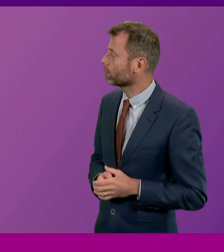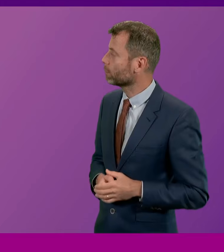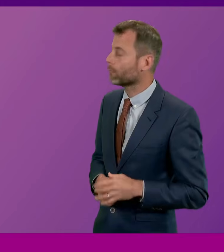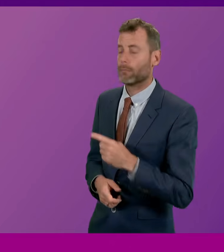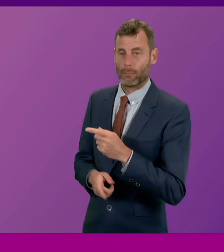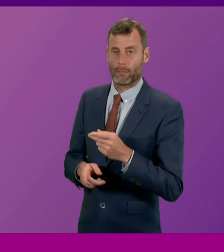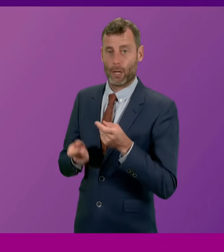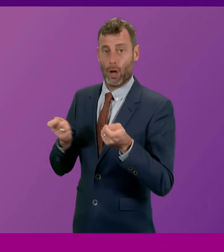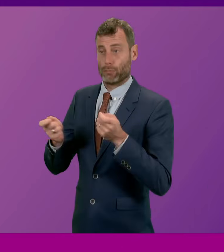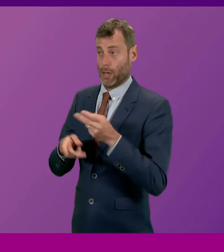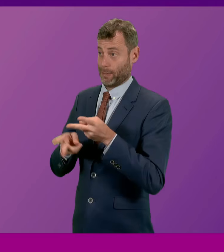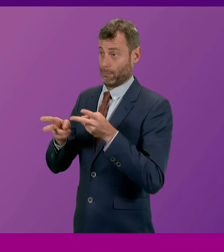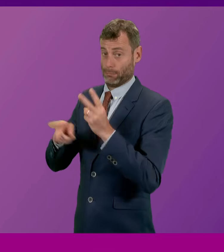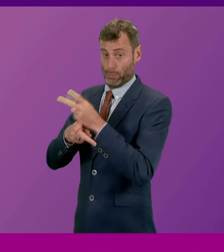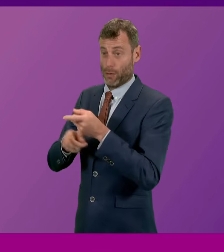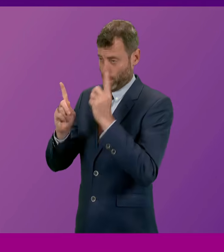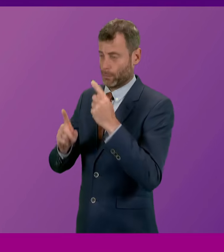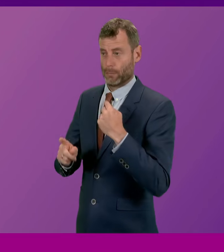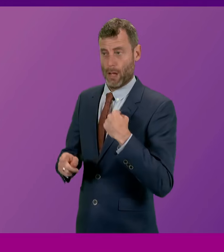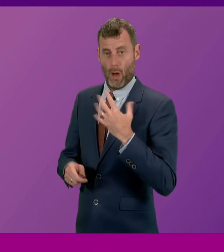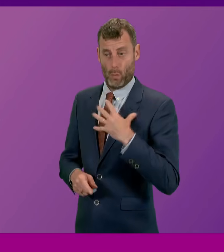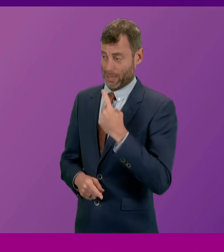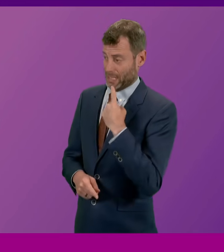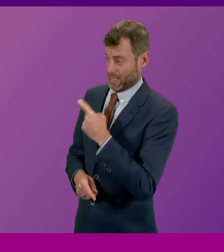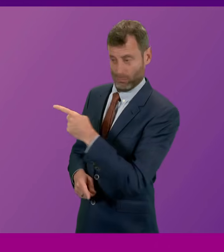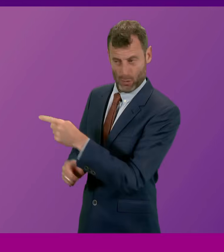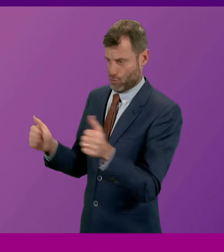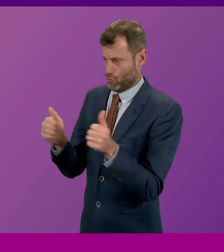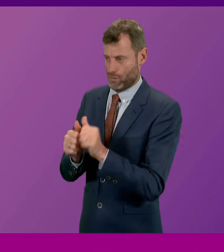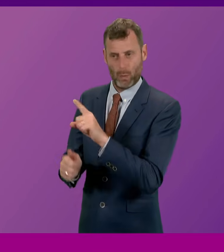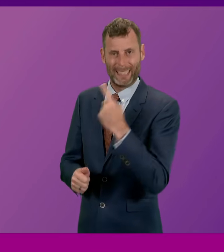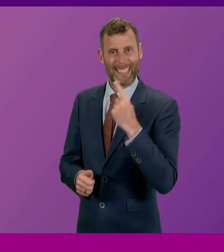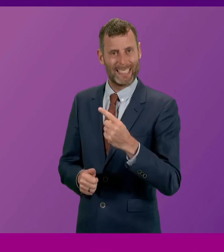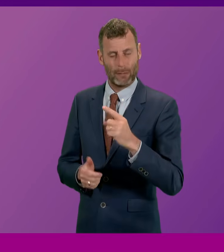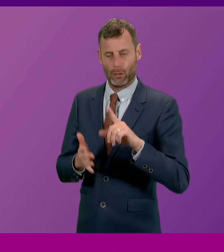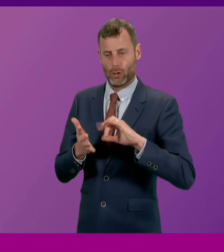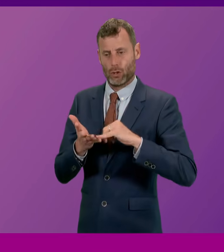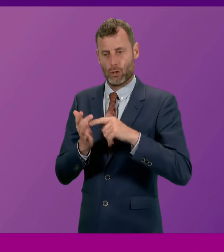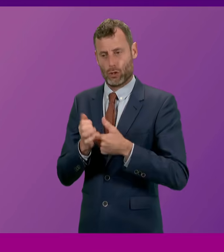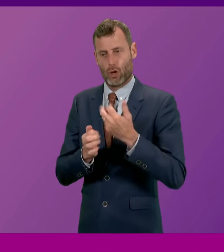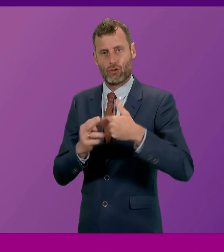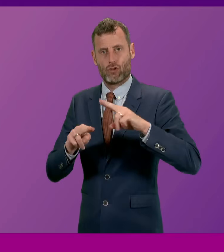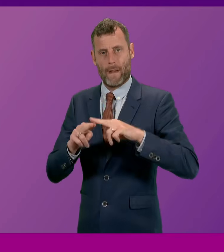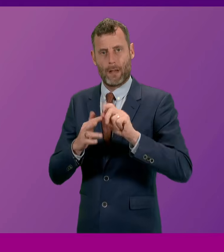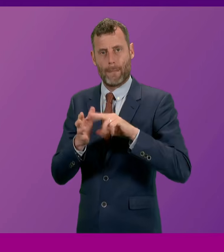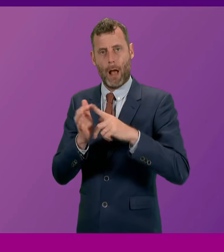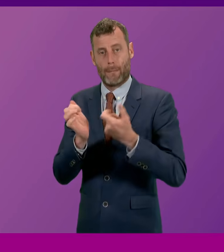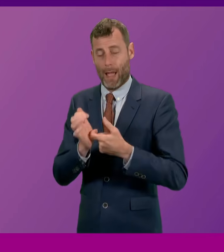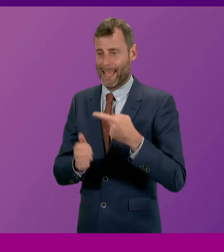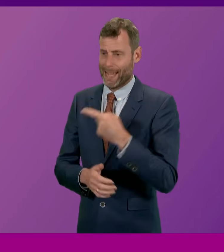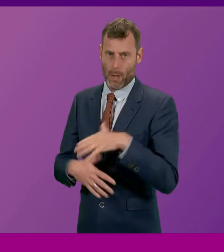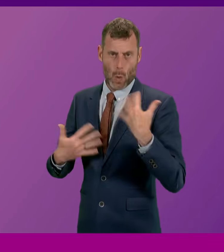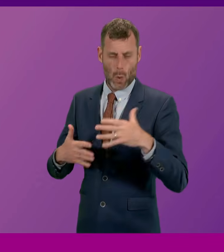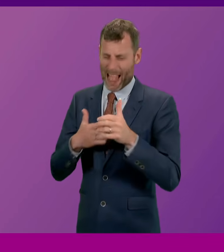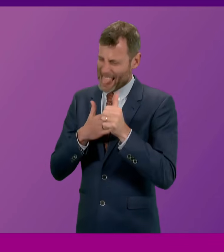Presiding Officer, I associate myself unreservedly with Mr Chowdhury's comments about Sir Jeff Palmer. Sir Jeff Palmer was a pioneer, is